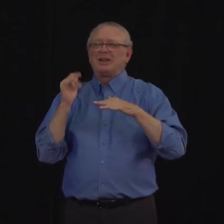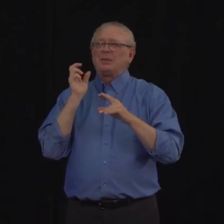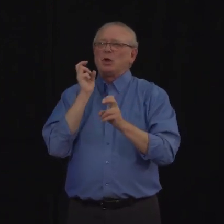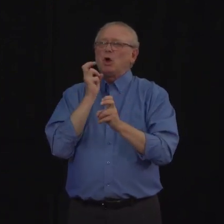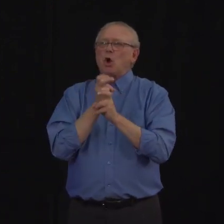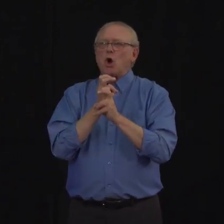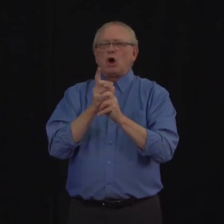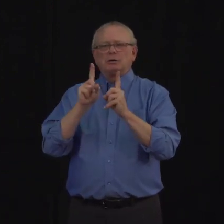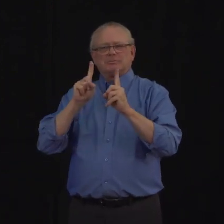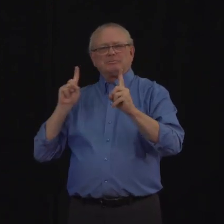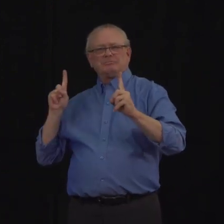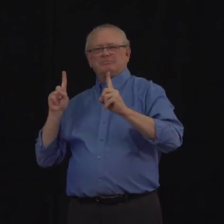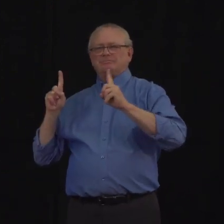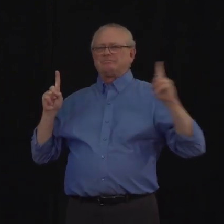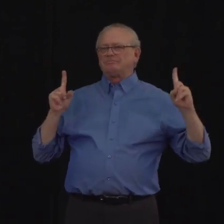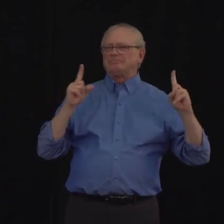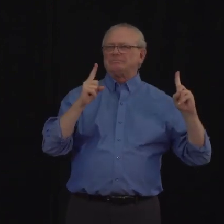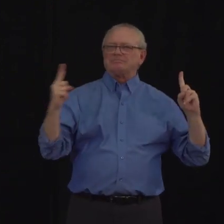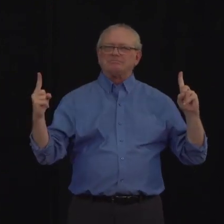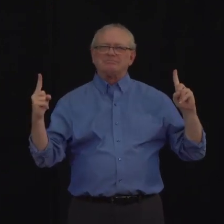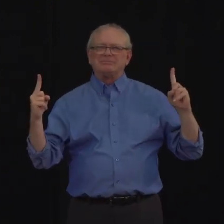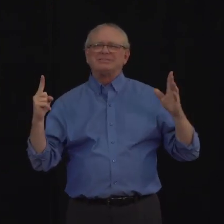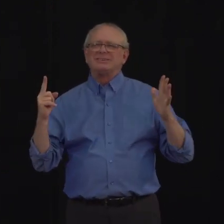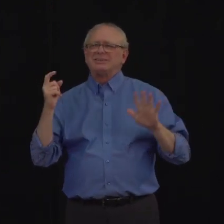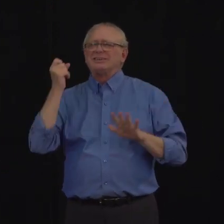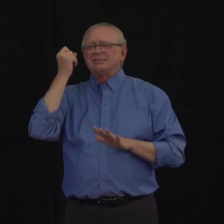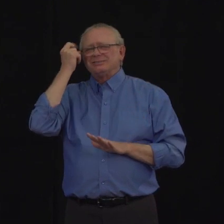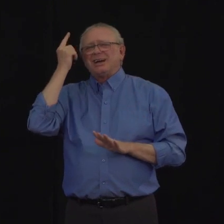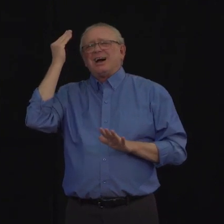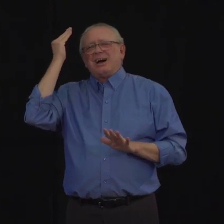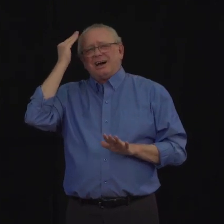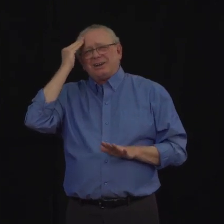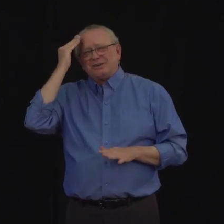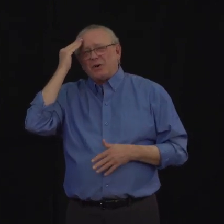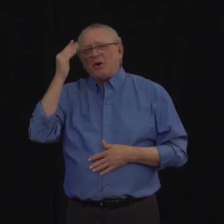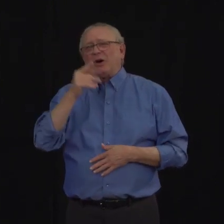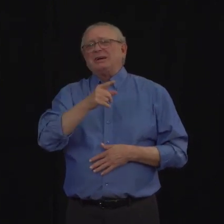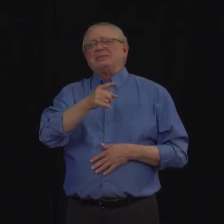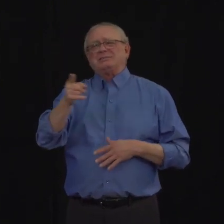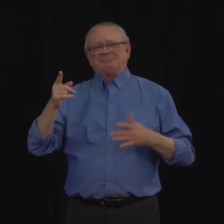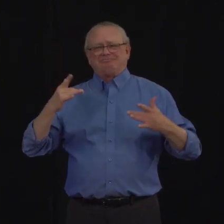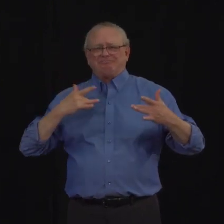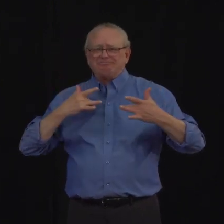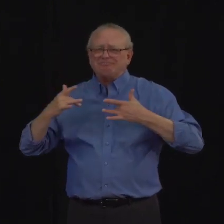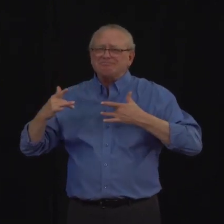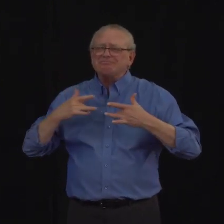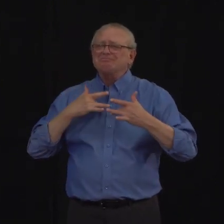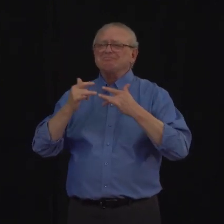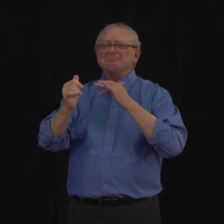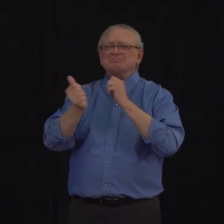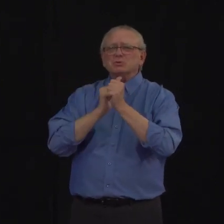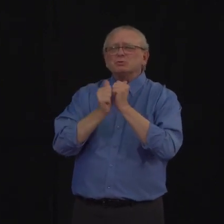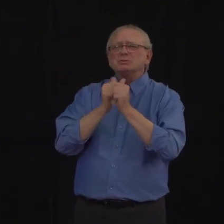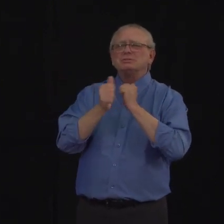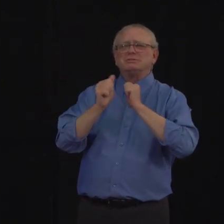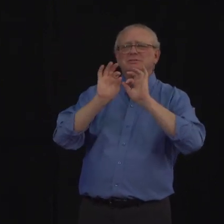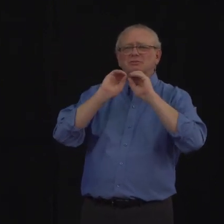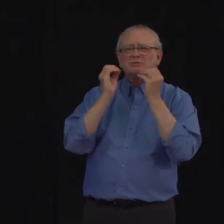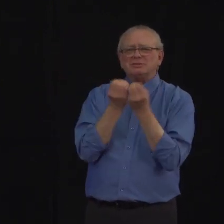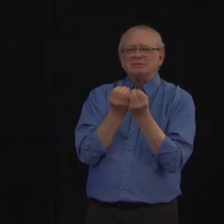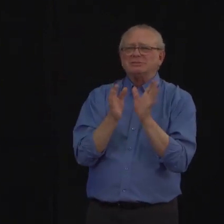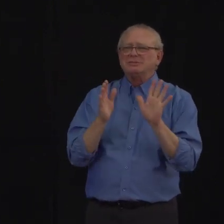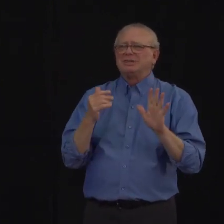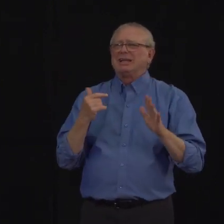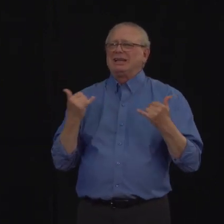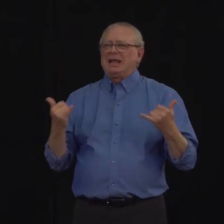said that, we have heard concerns and also have been watching the experiences of other jurisdictions who are, so